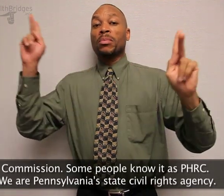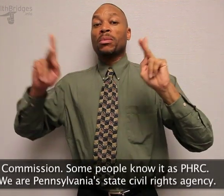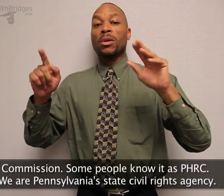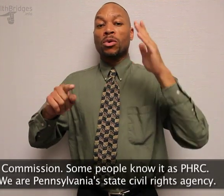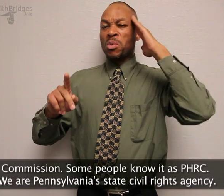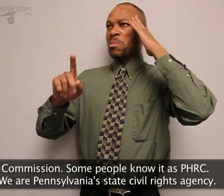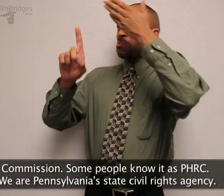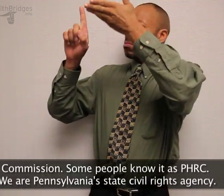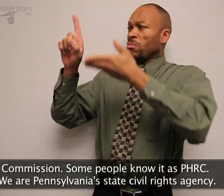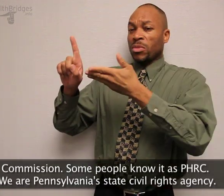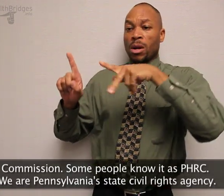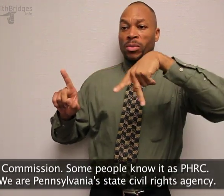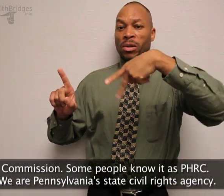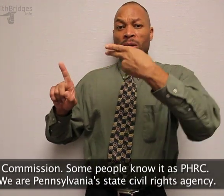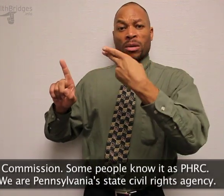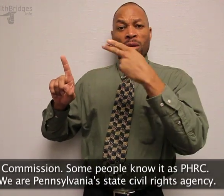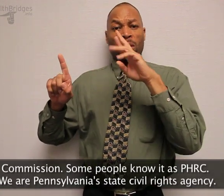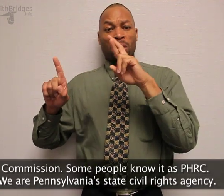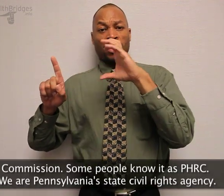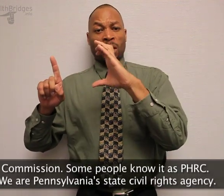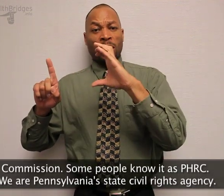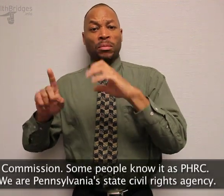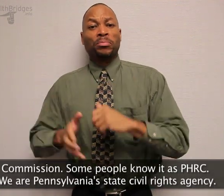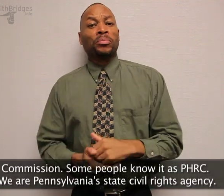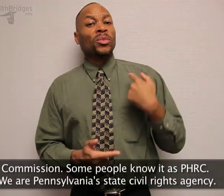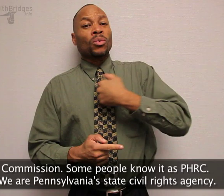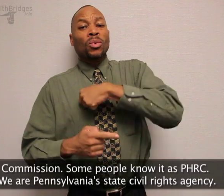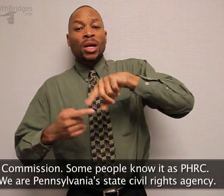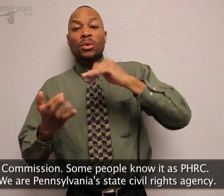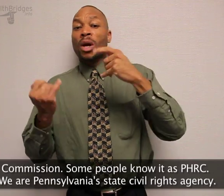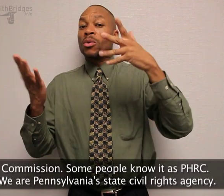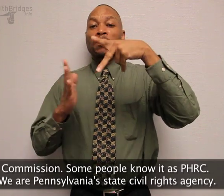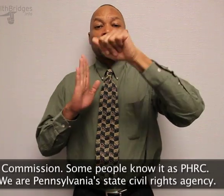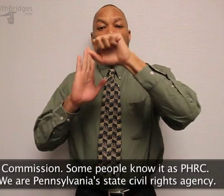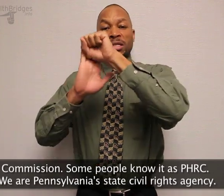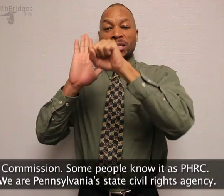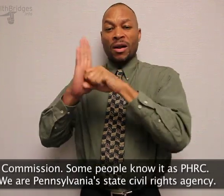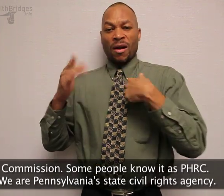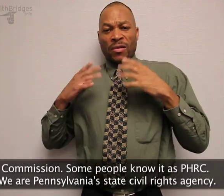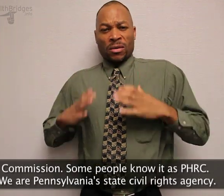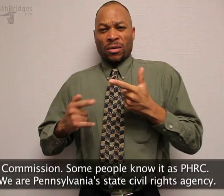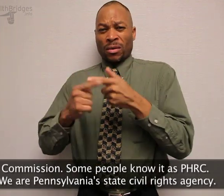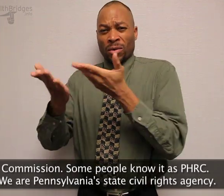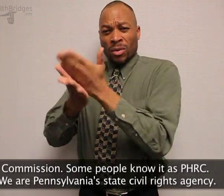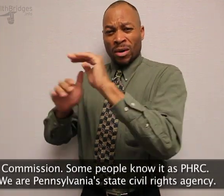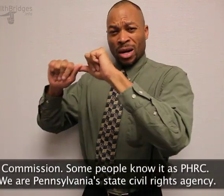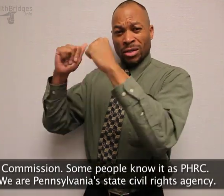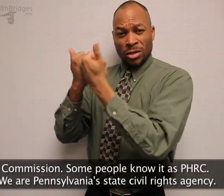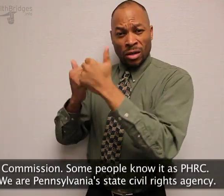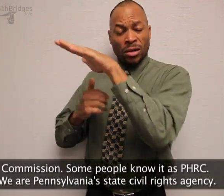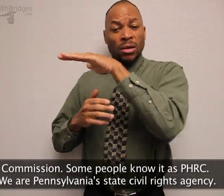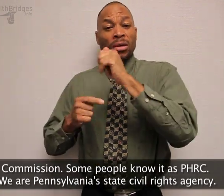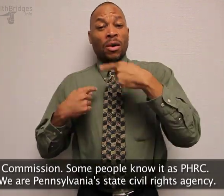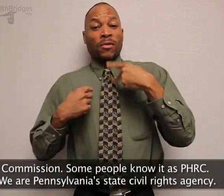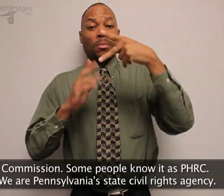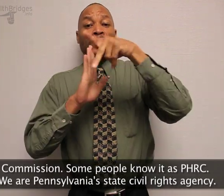Some people know it as PHRC. We are Pennsylvania's state civil rights